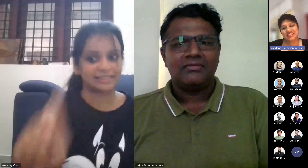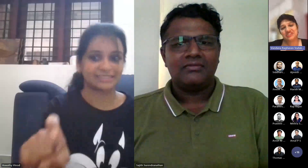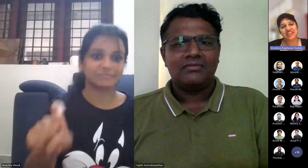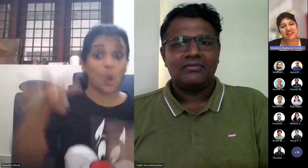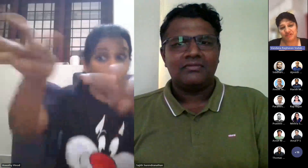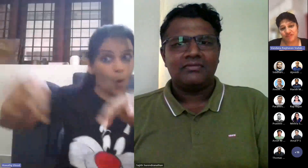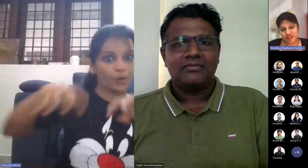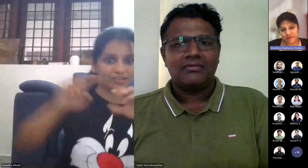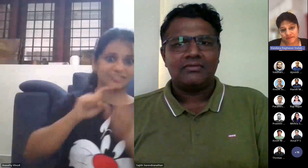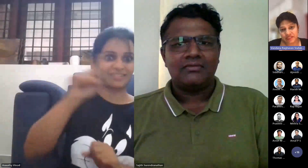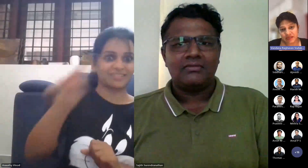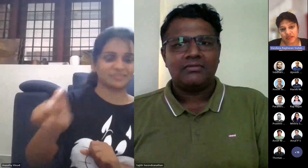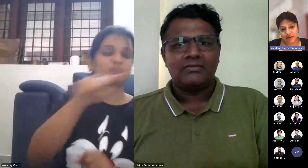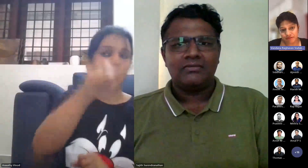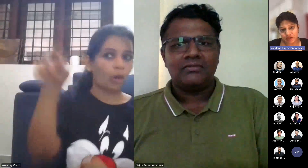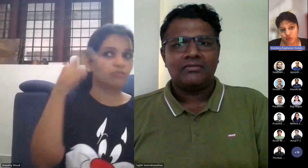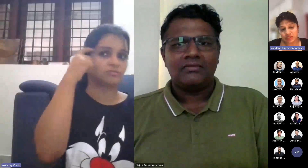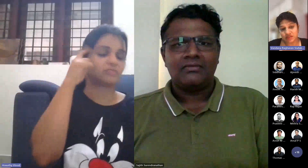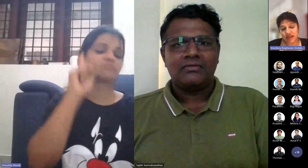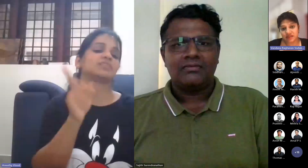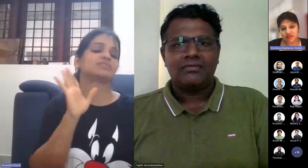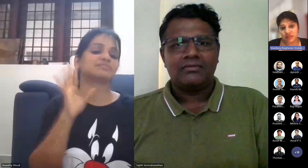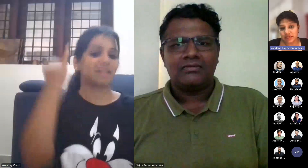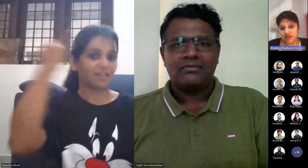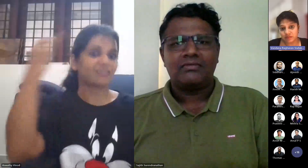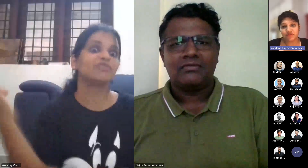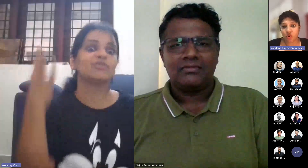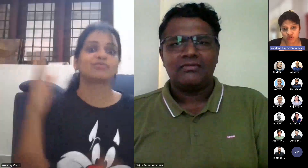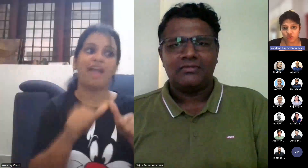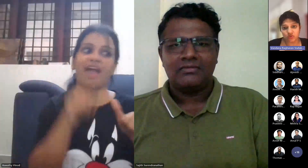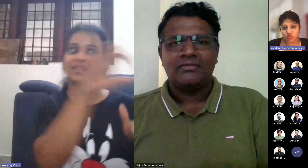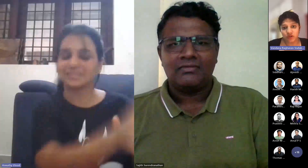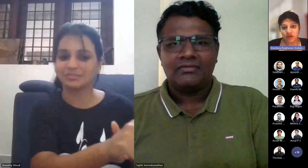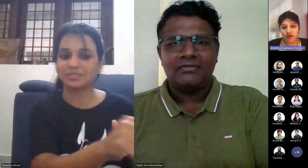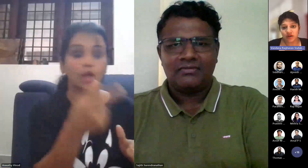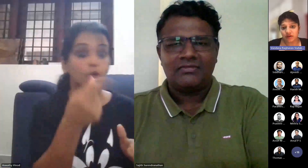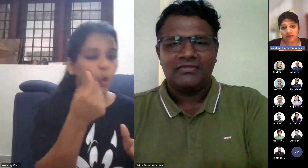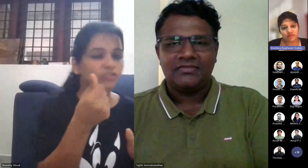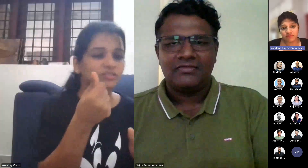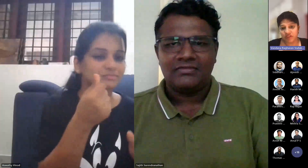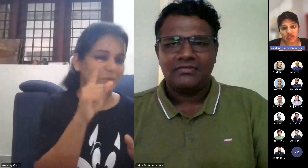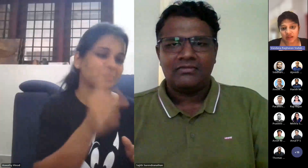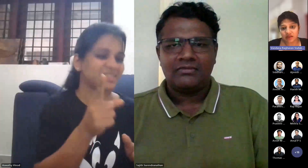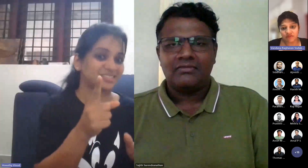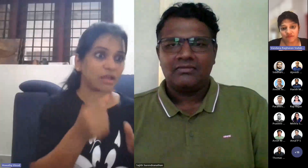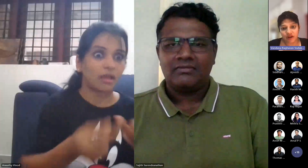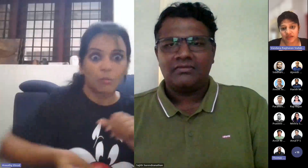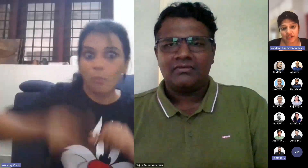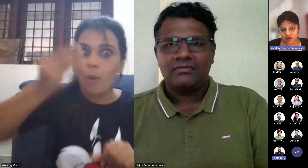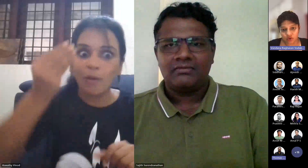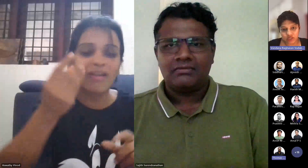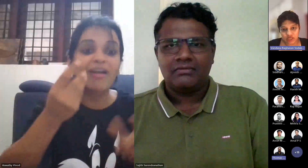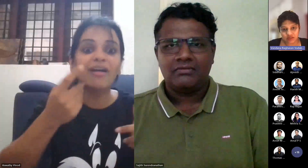for us to think of something different, which is accessible in terms of cost also. I mean, we can give